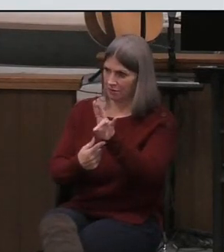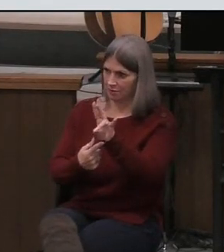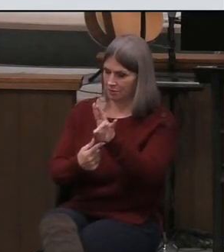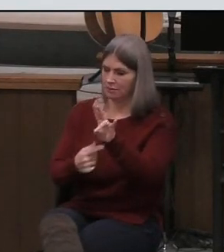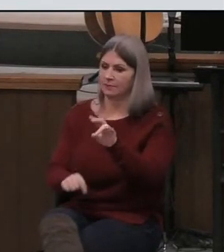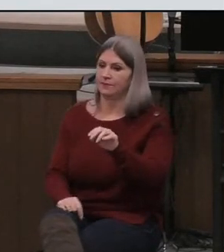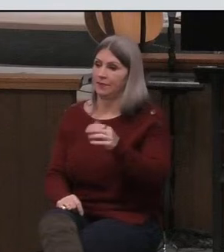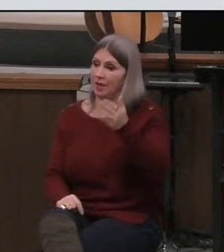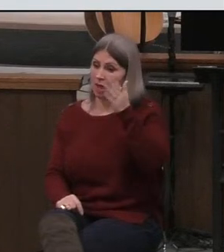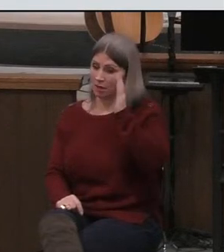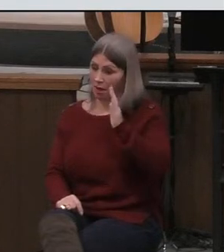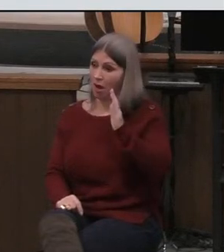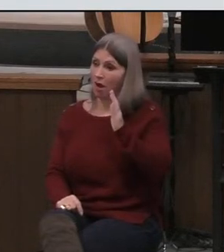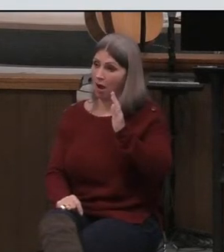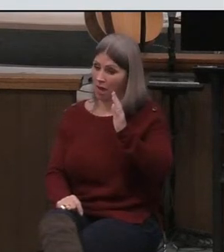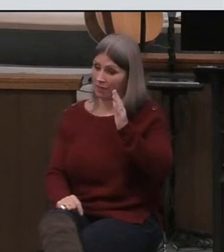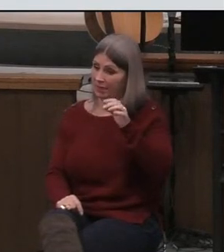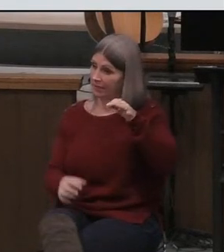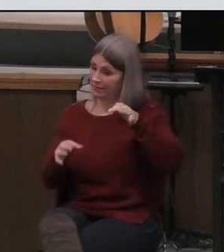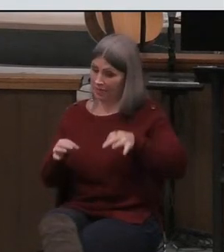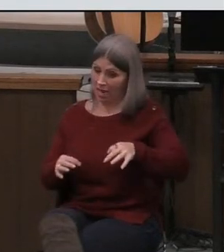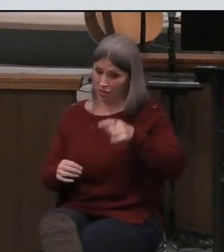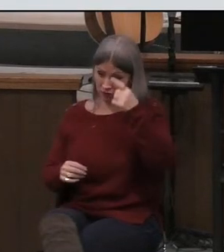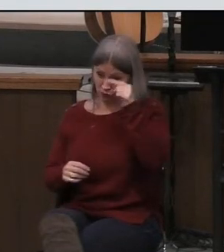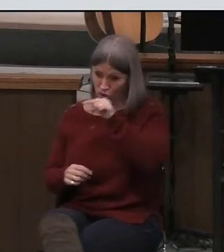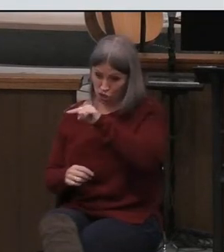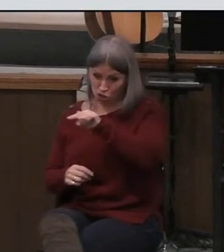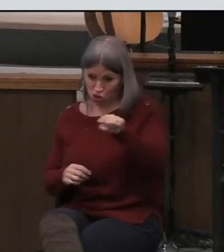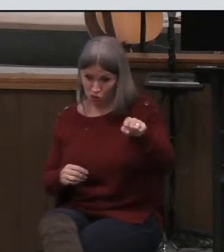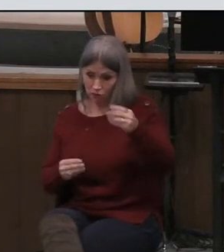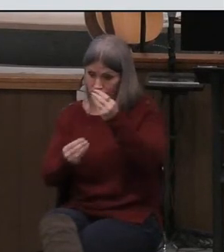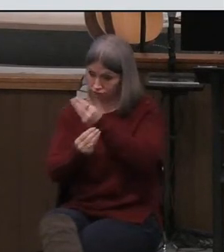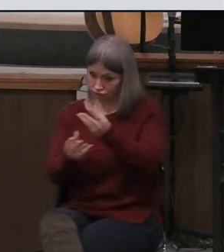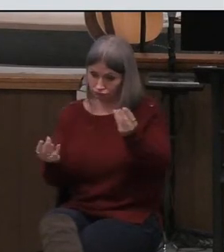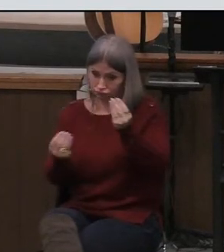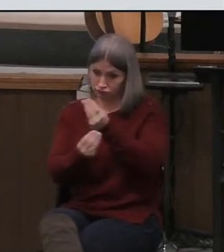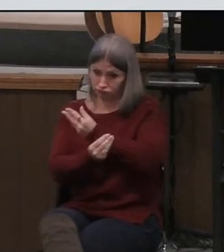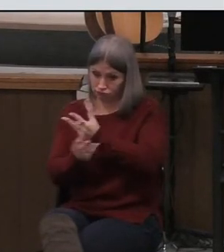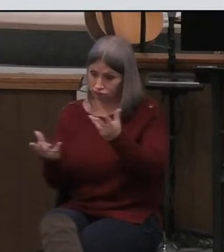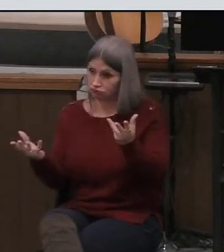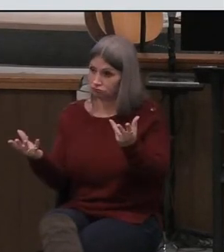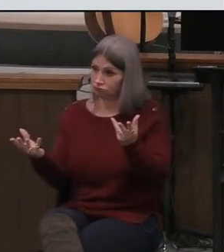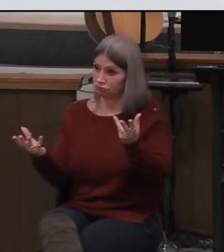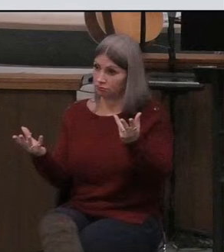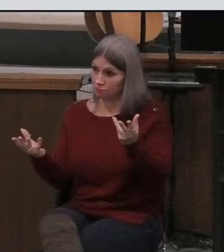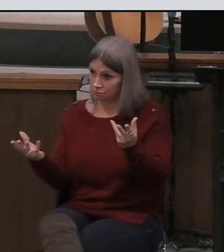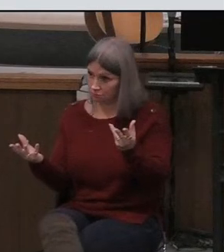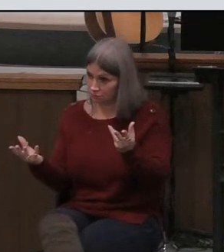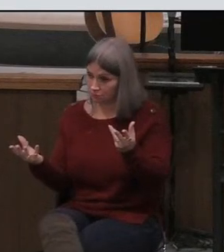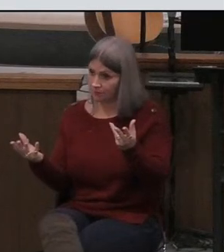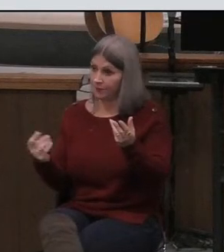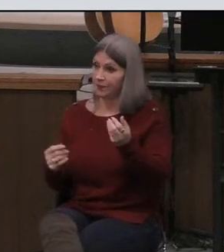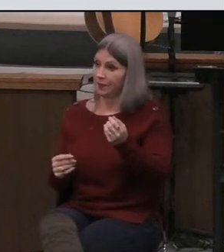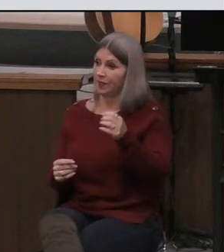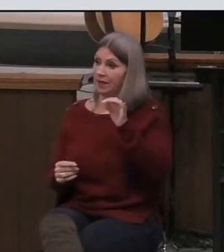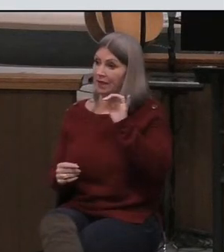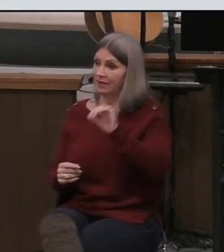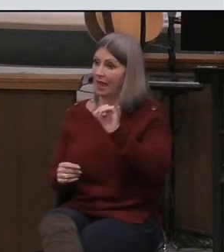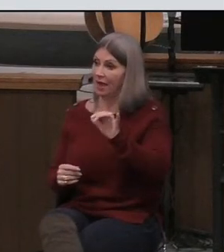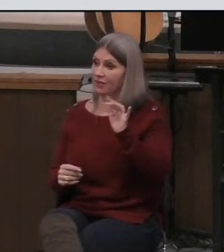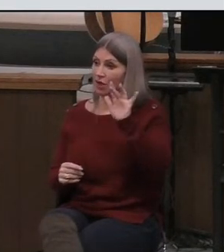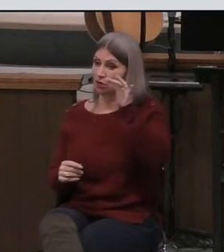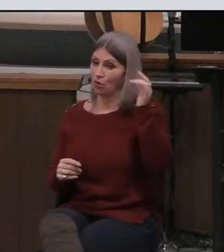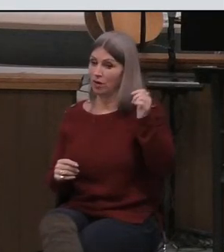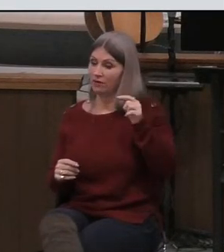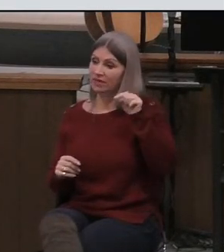to them God chose to make known how great among the Gentiles are the riches of the glory of